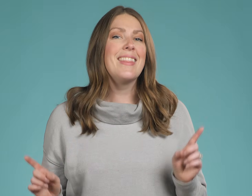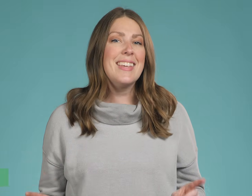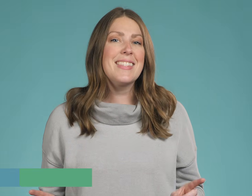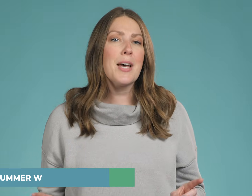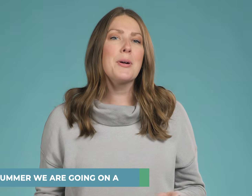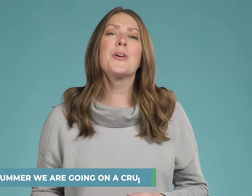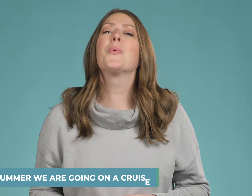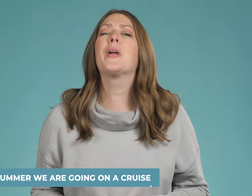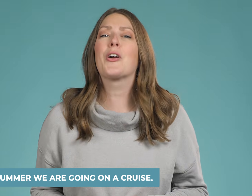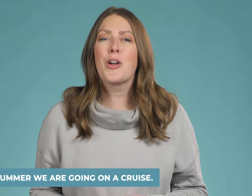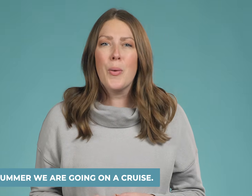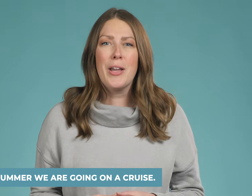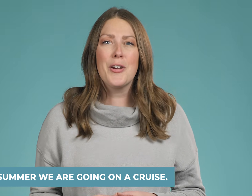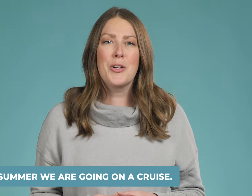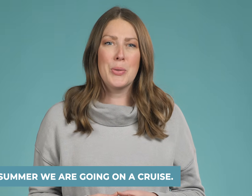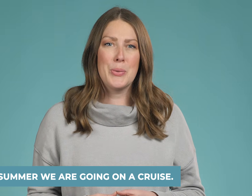This summer, we are going on a cruise.